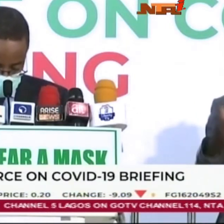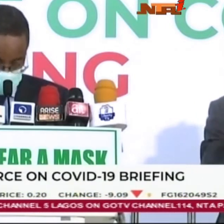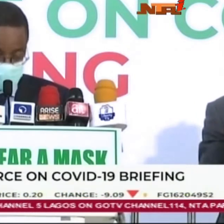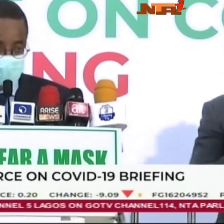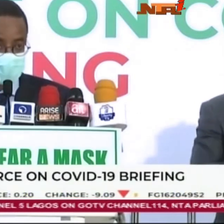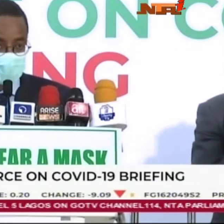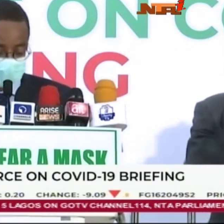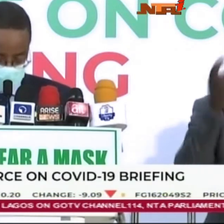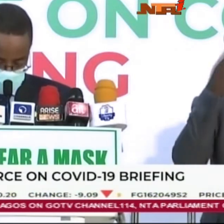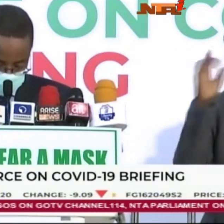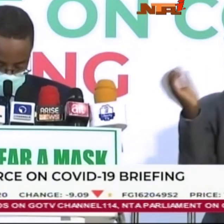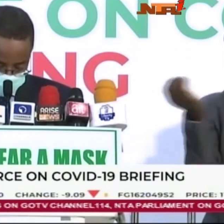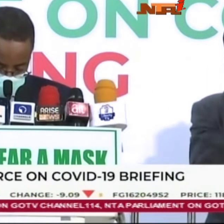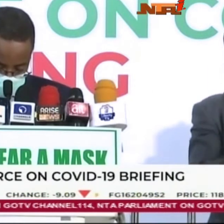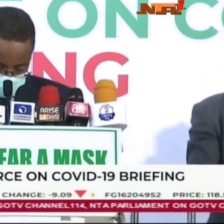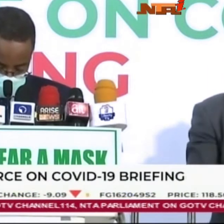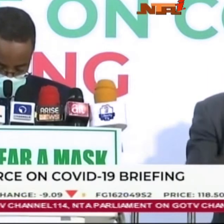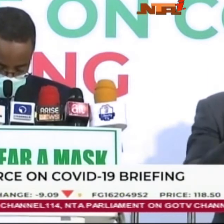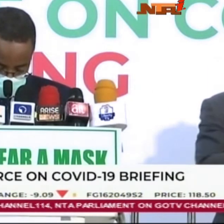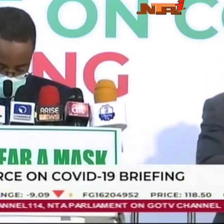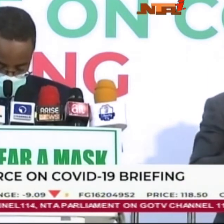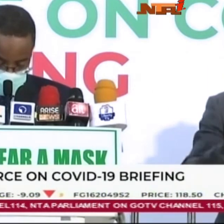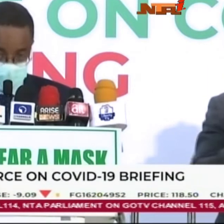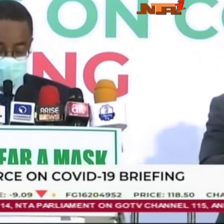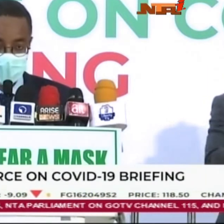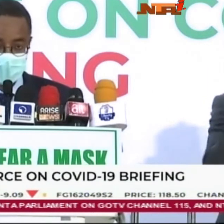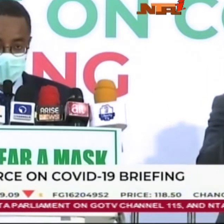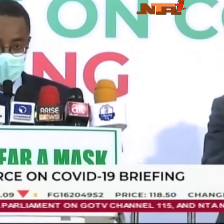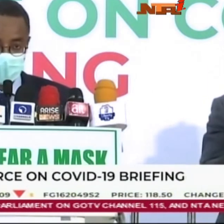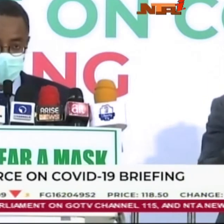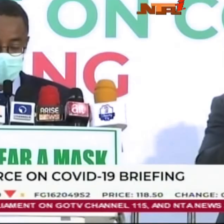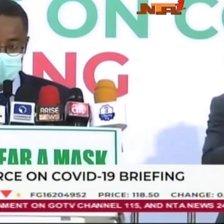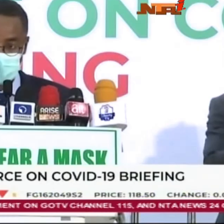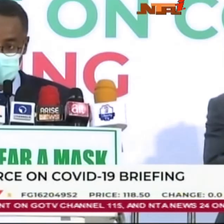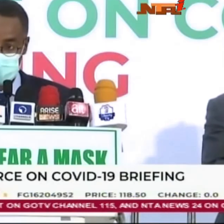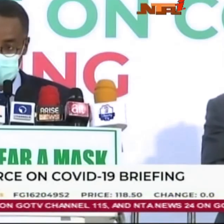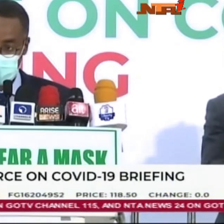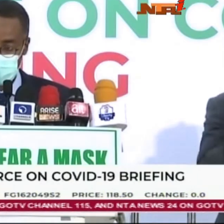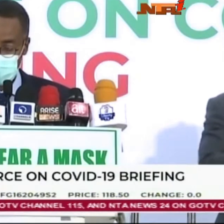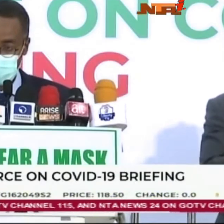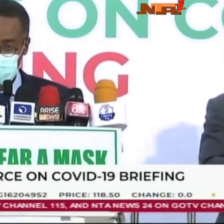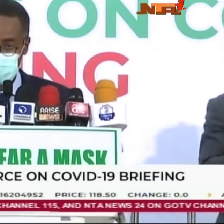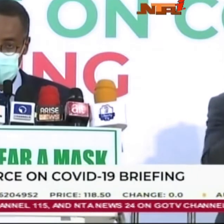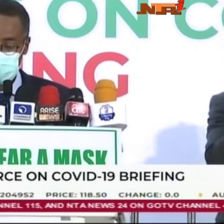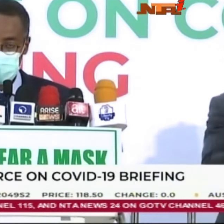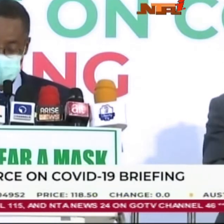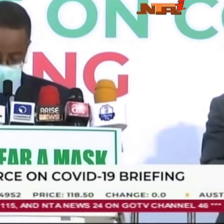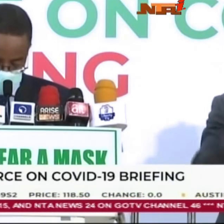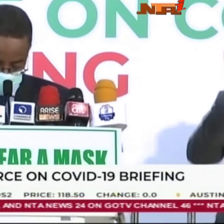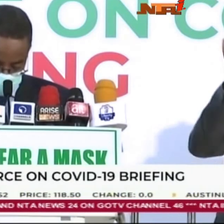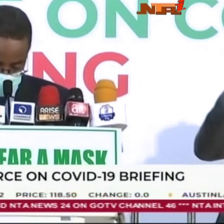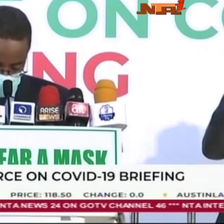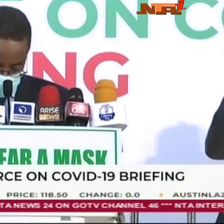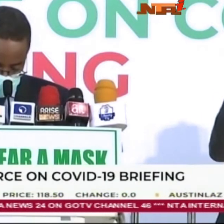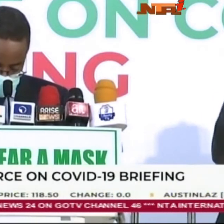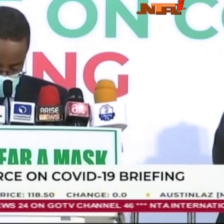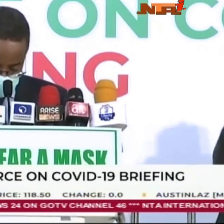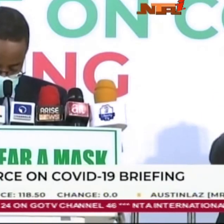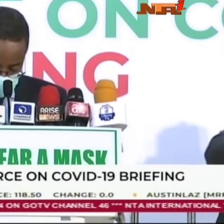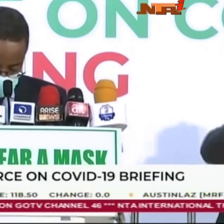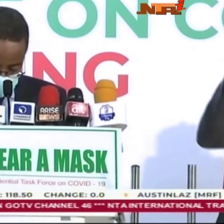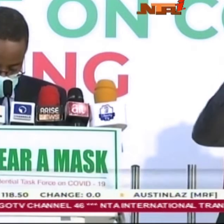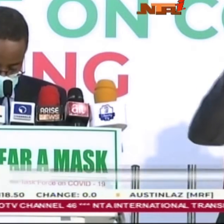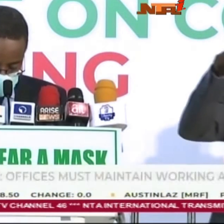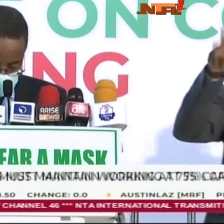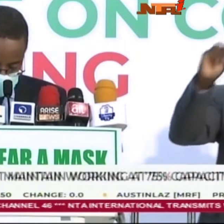For government offices, there is no specific change. Working hours remain 9 a.m. to 2 p.m.